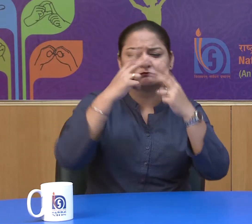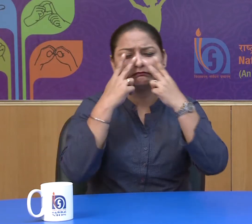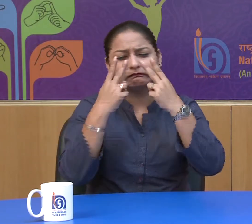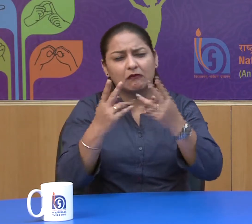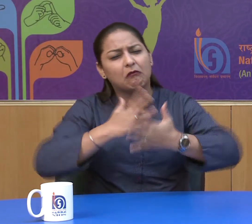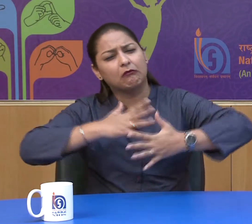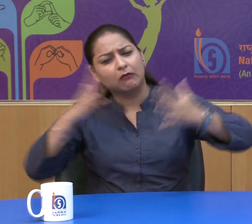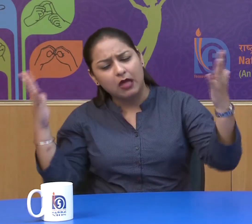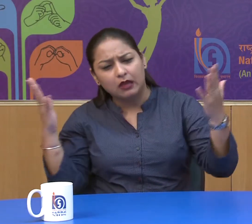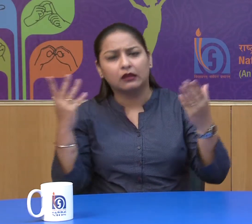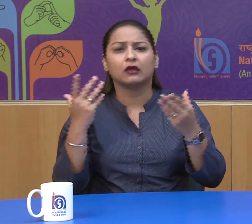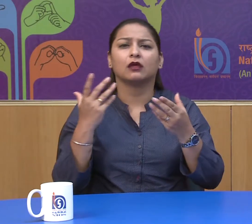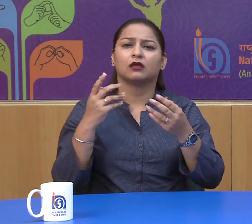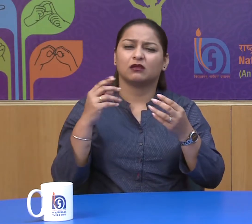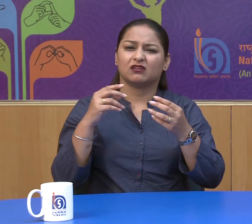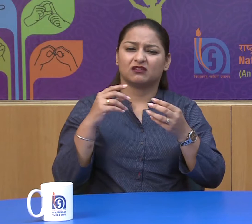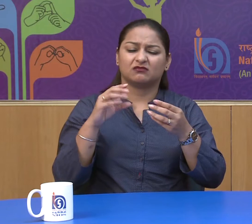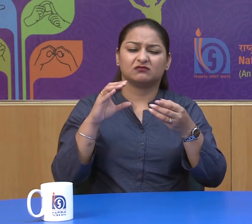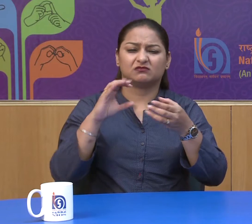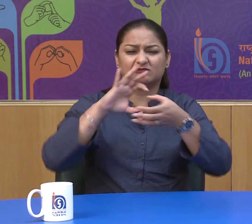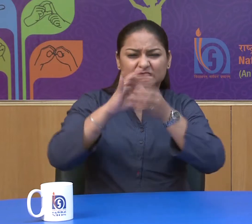contrasts and contradictions.